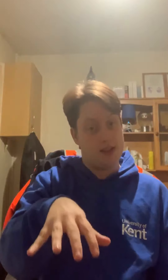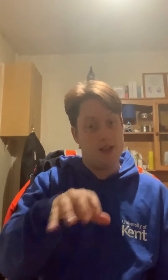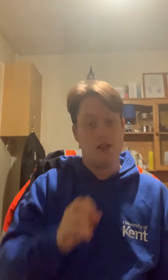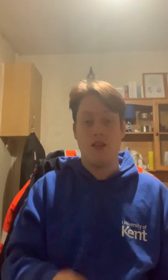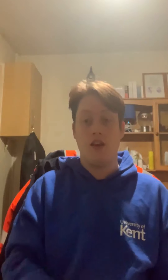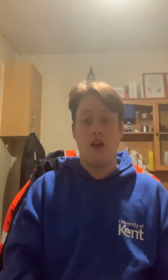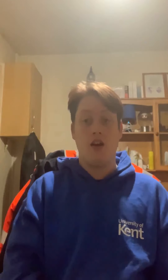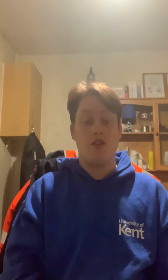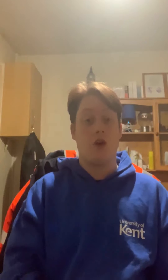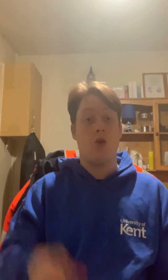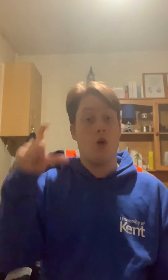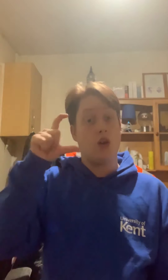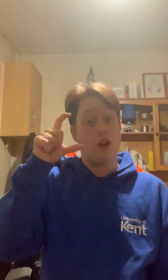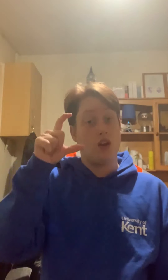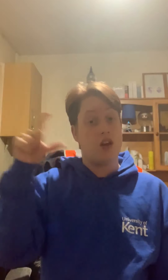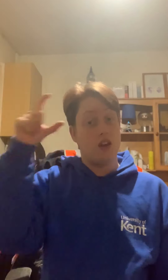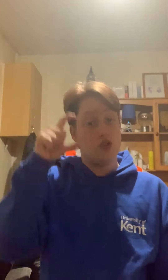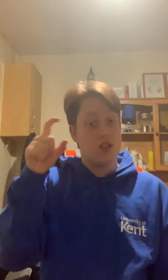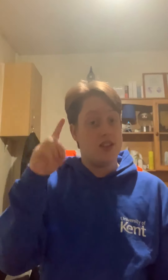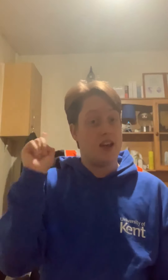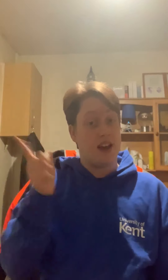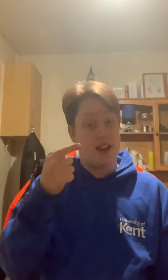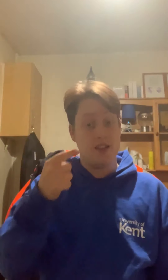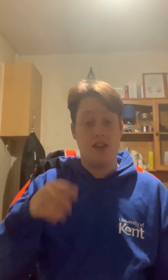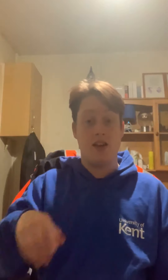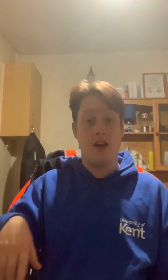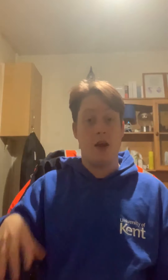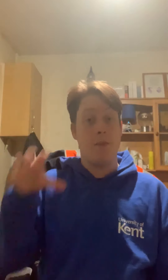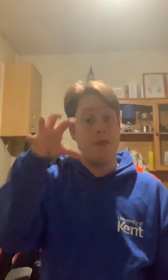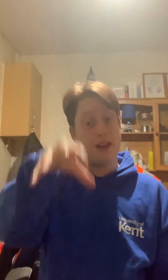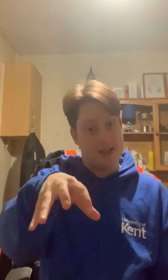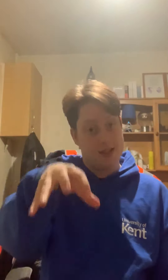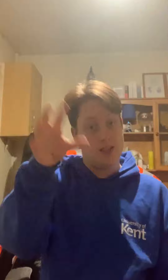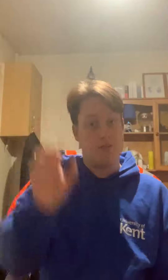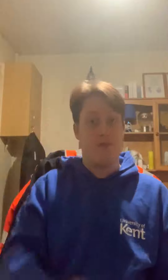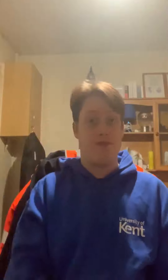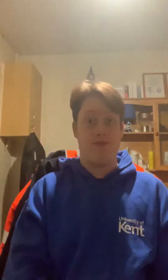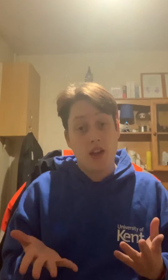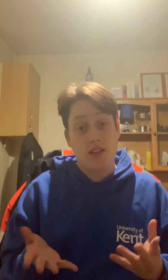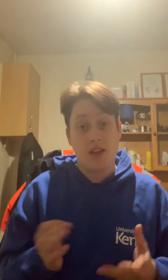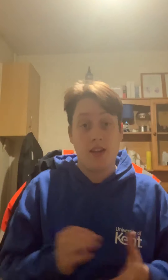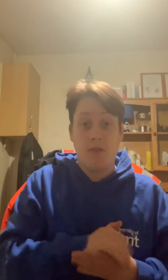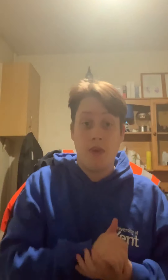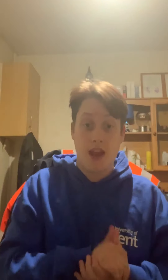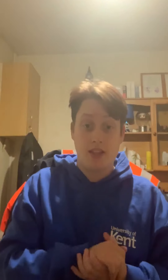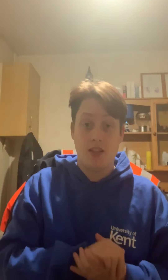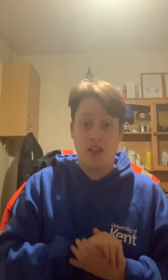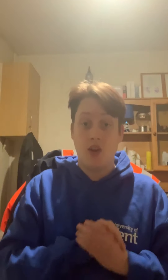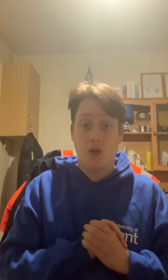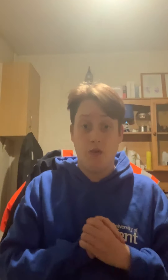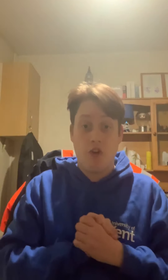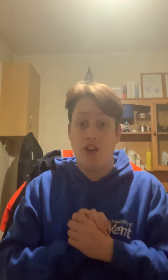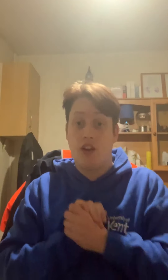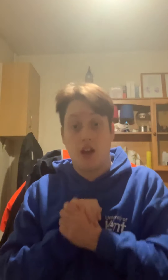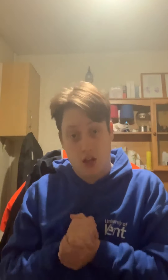Places. So countries and places. I'm going to say places that you can find in a